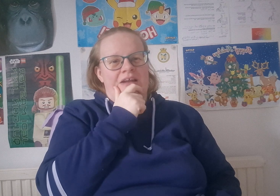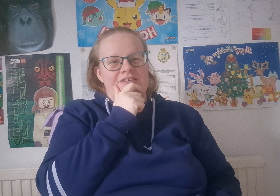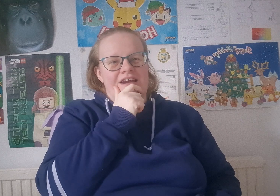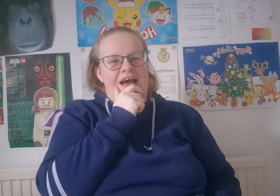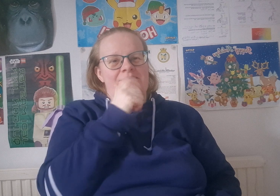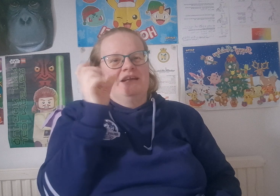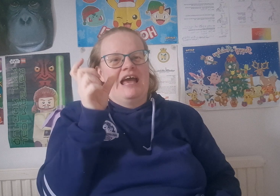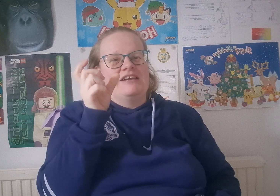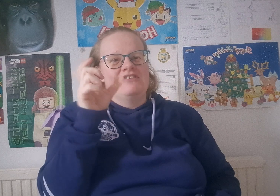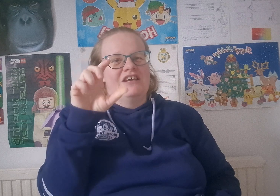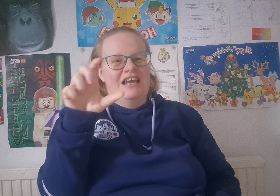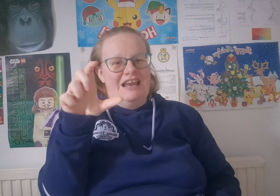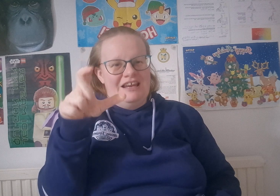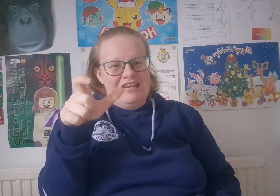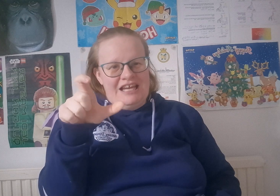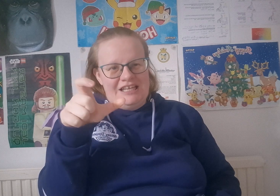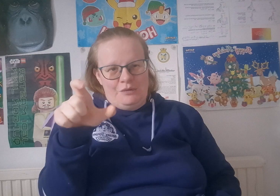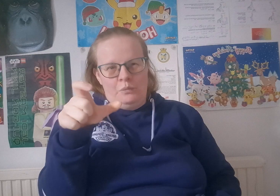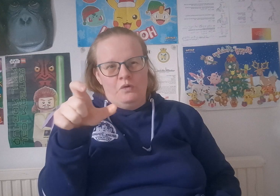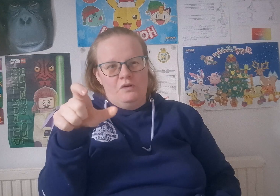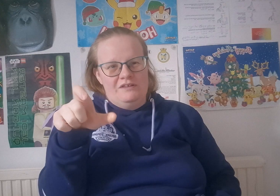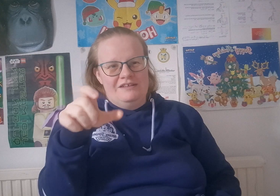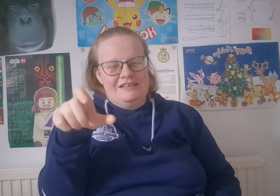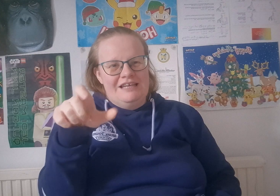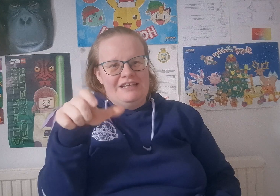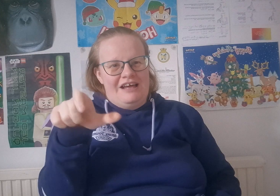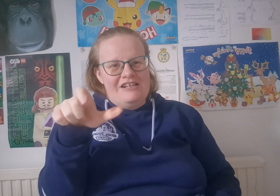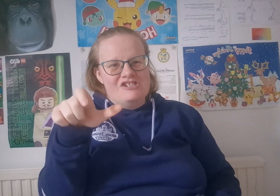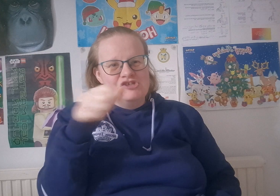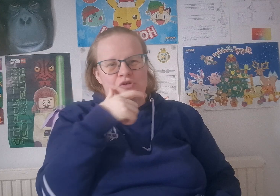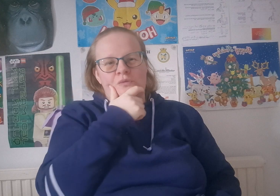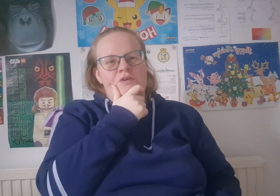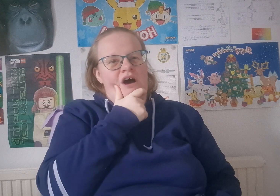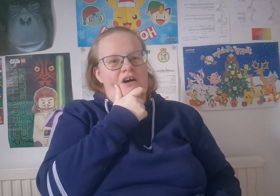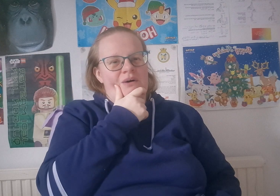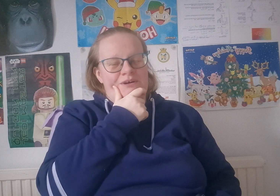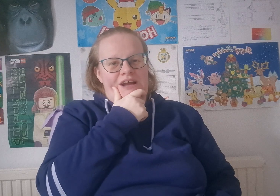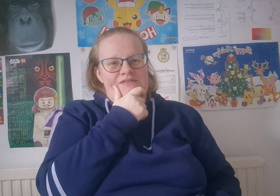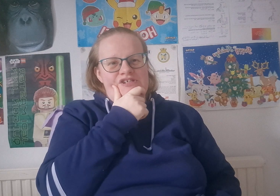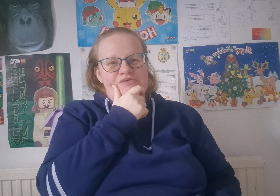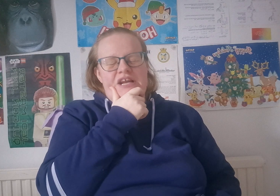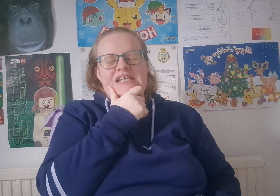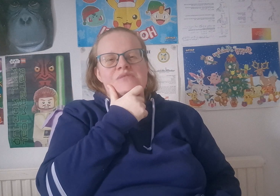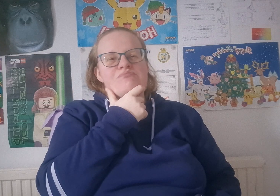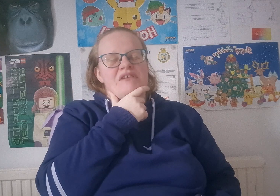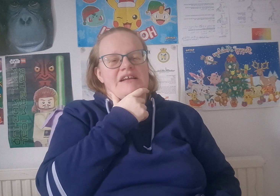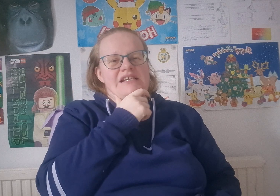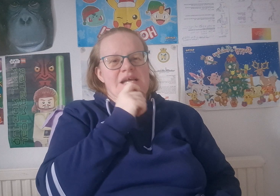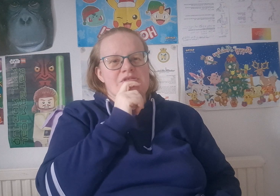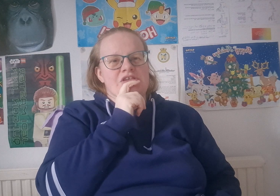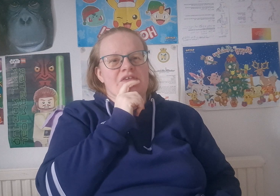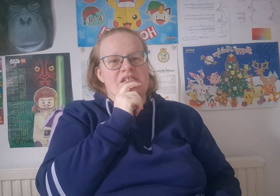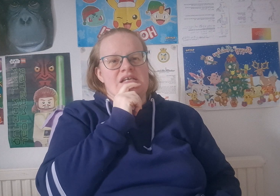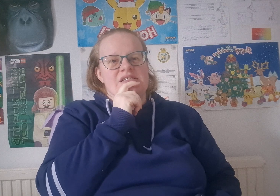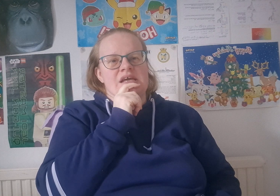going to happen. Eggs in little wool, in that straw wool, oh, we're going to have children. It's brilliant. It's absolutely fantastic.